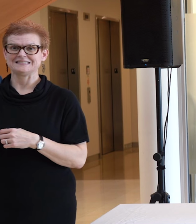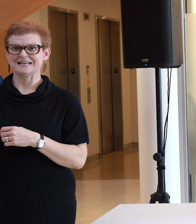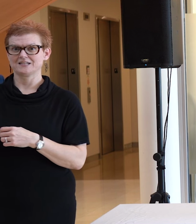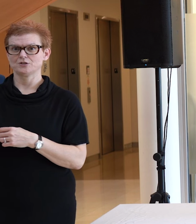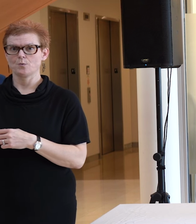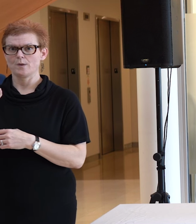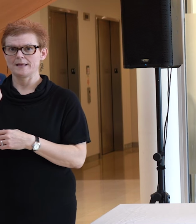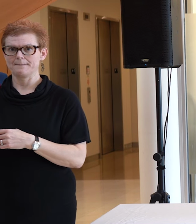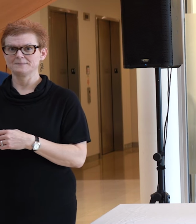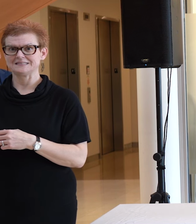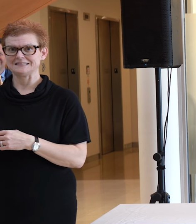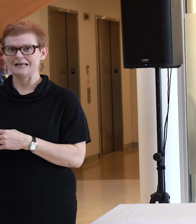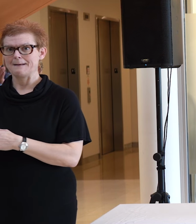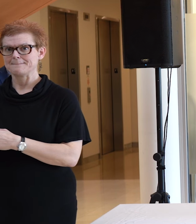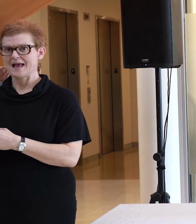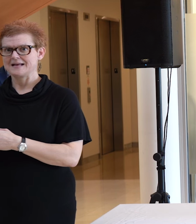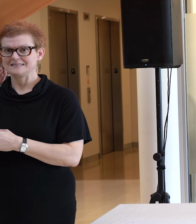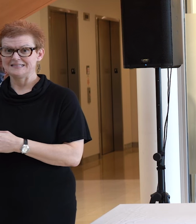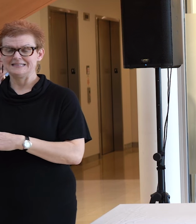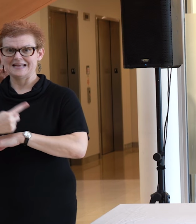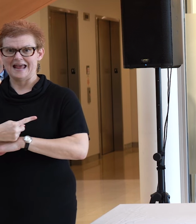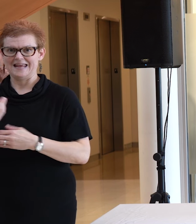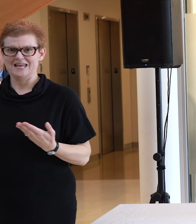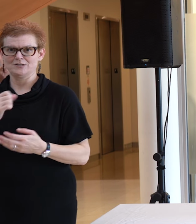Banton Day in St. Louis County.